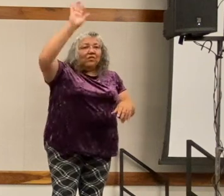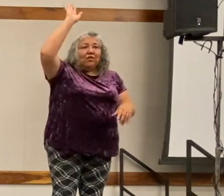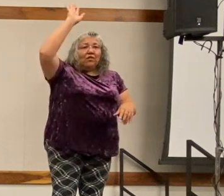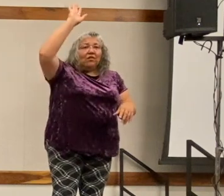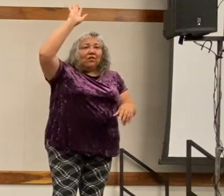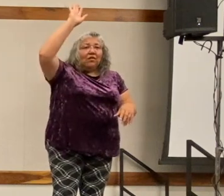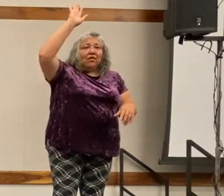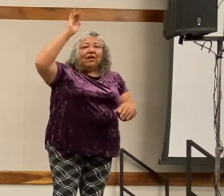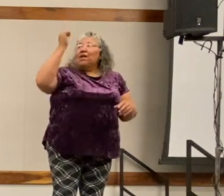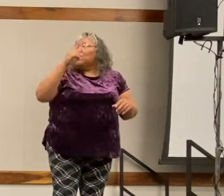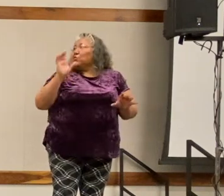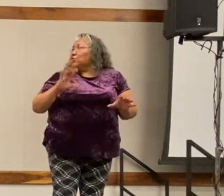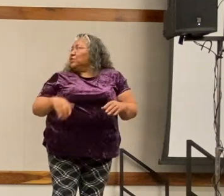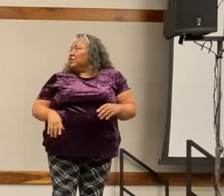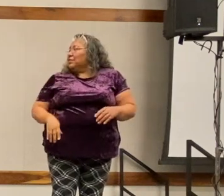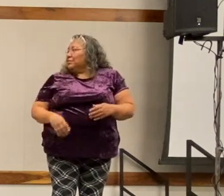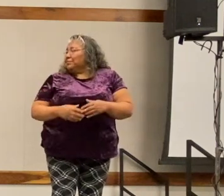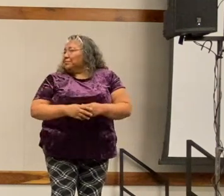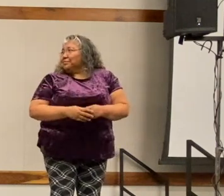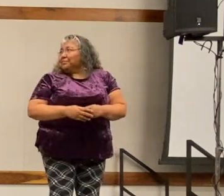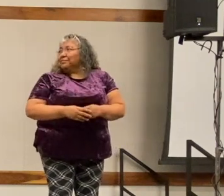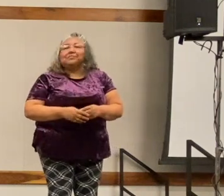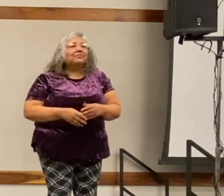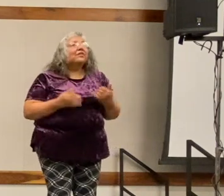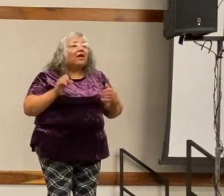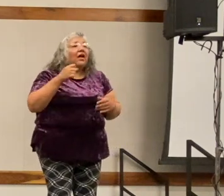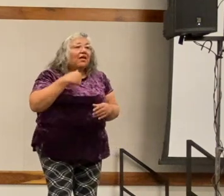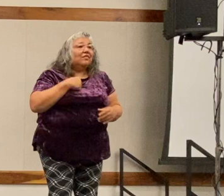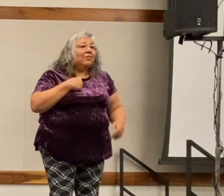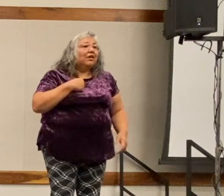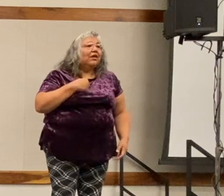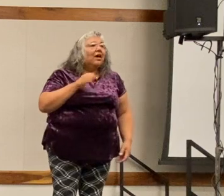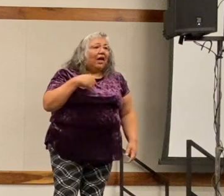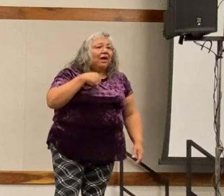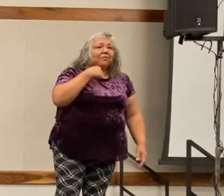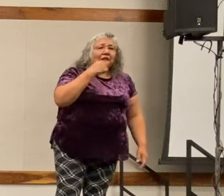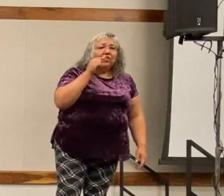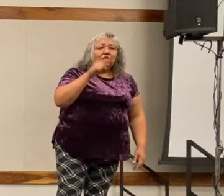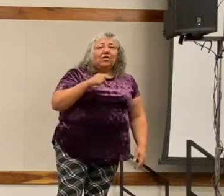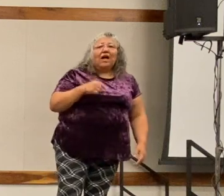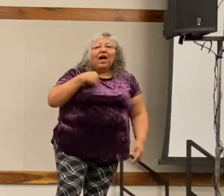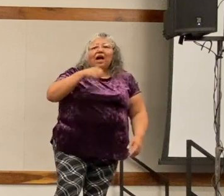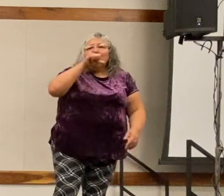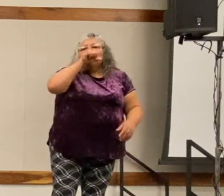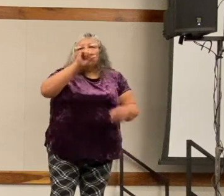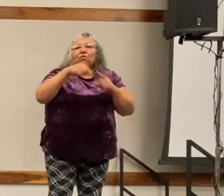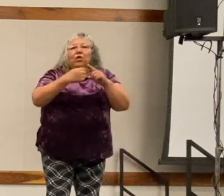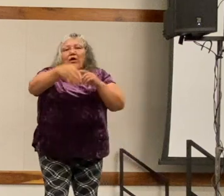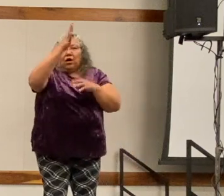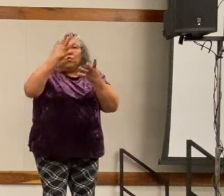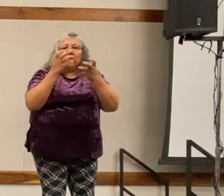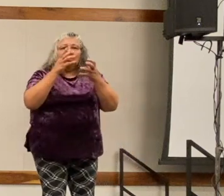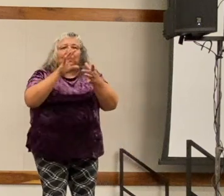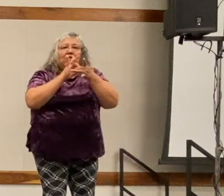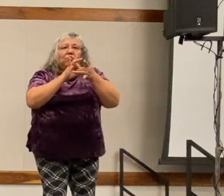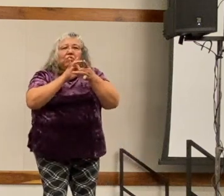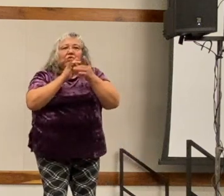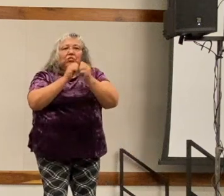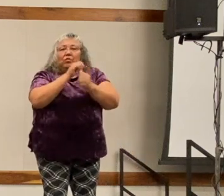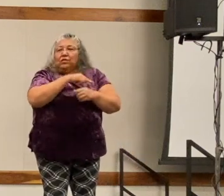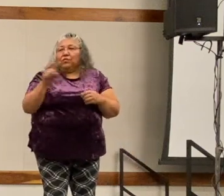but everybody's doing this. Yeah? Yeah, Jason, that's me. Can I just tell you something? I love when God wants to be relational.